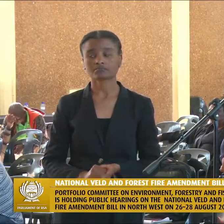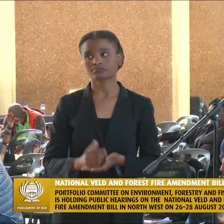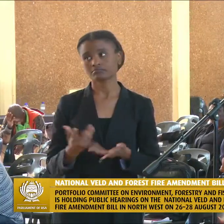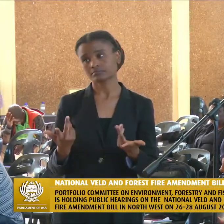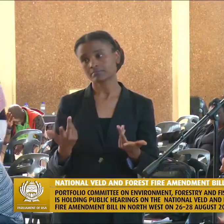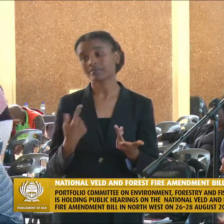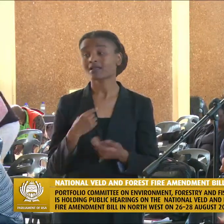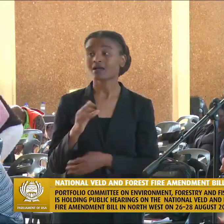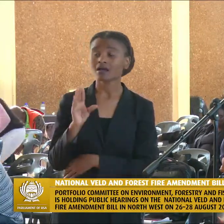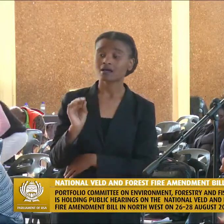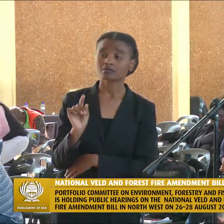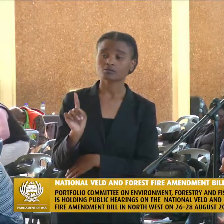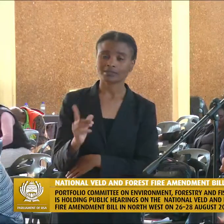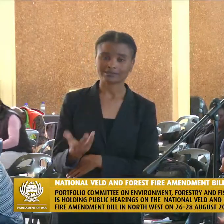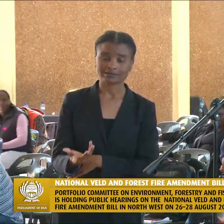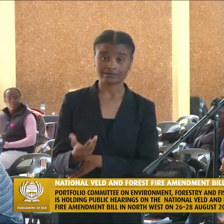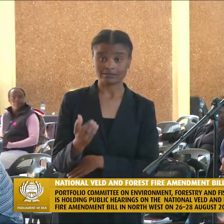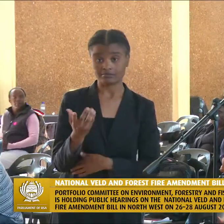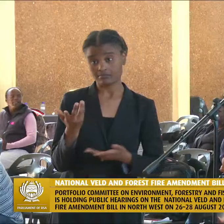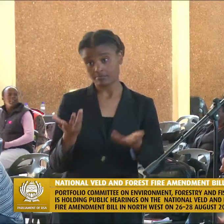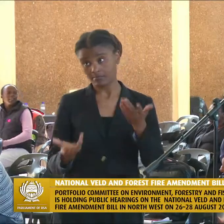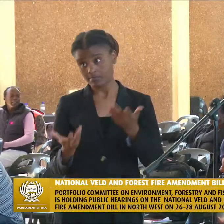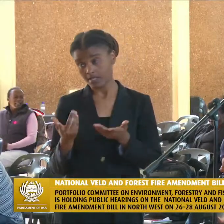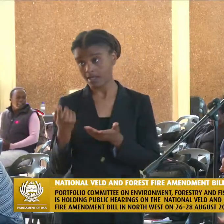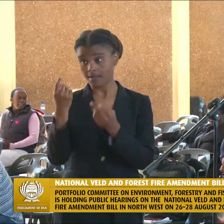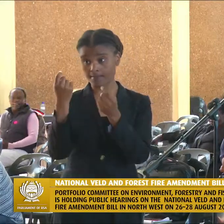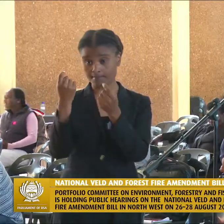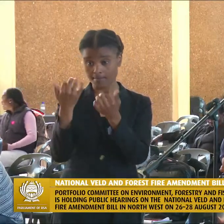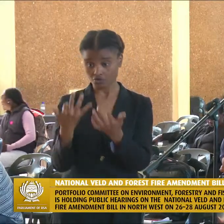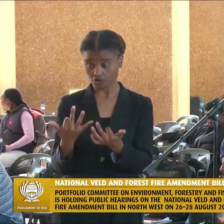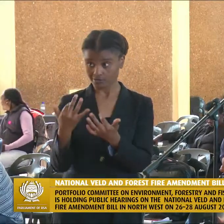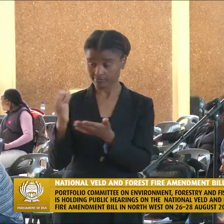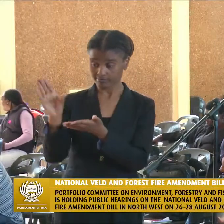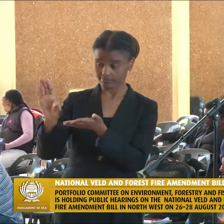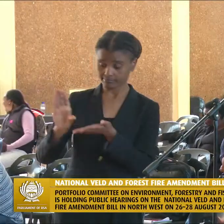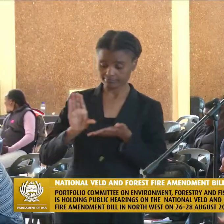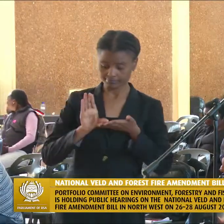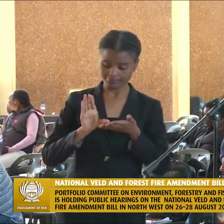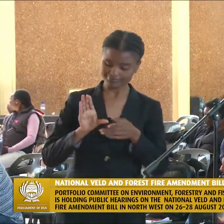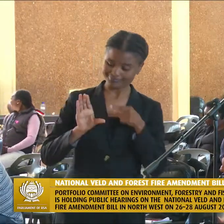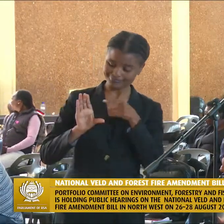i am requesting that when you are doing this budget